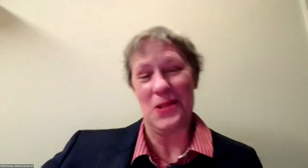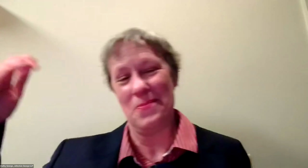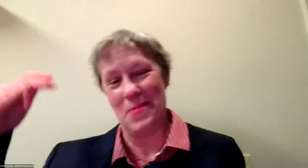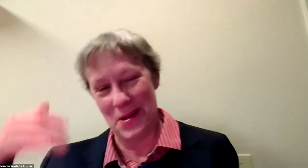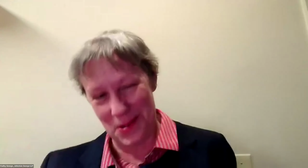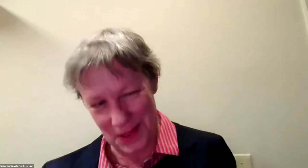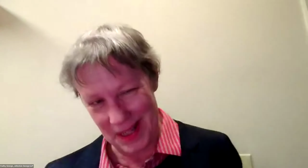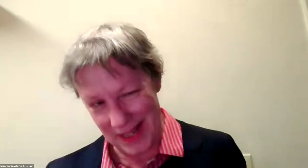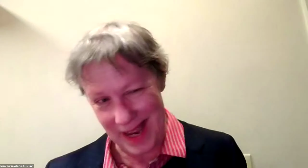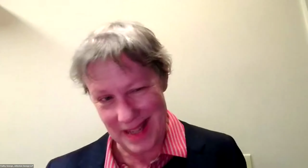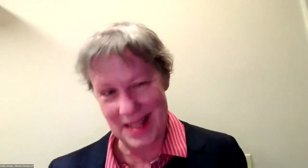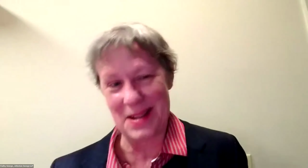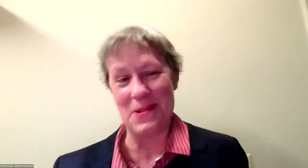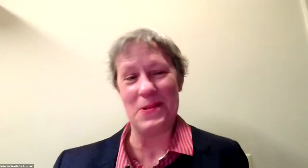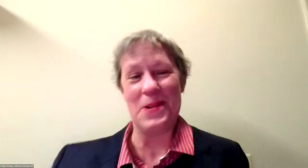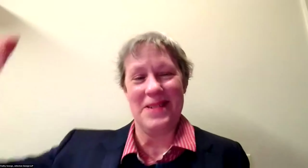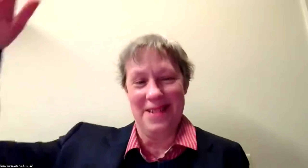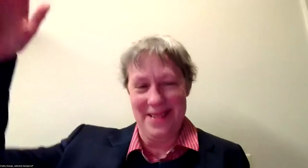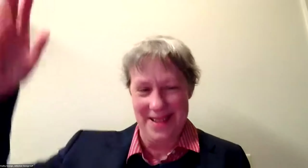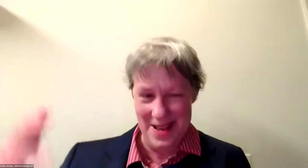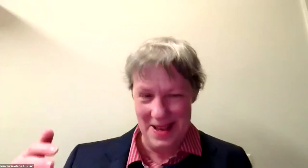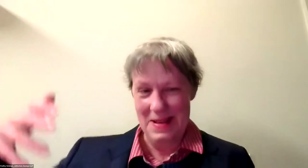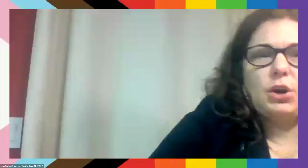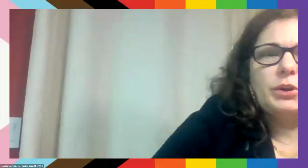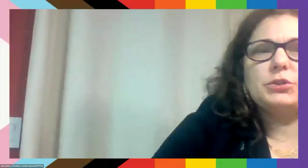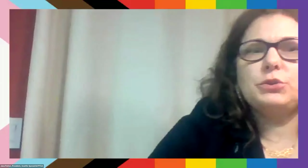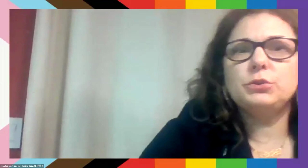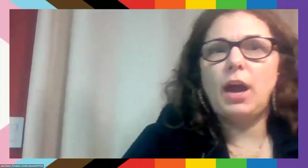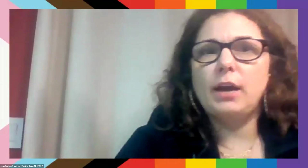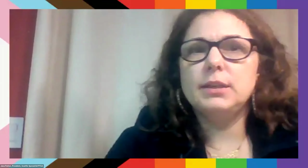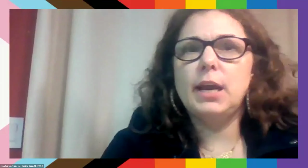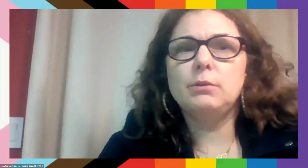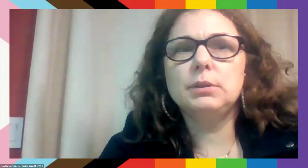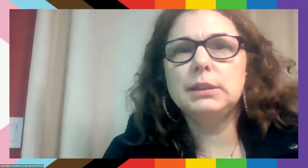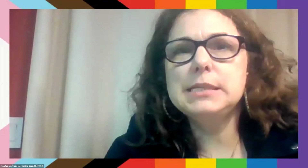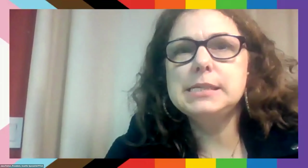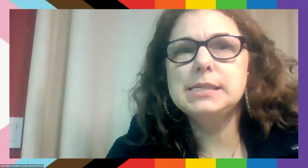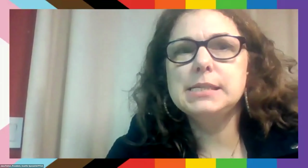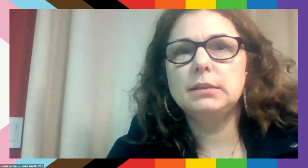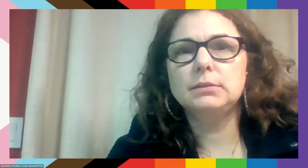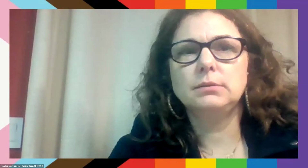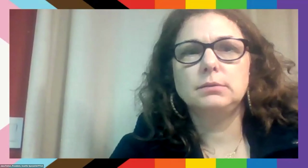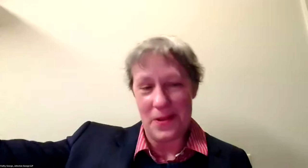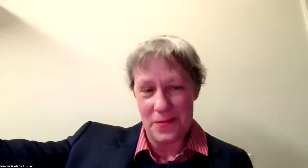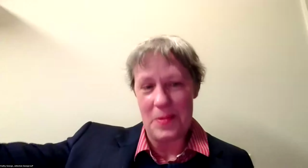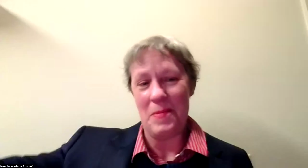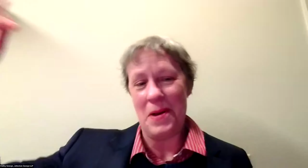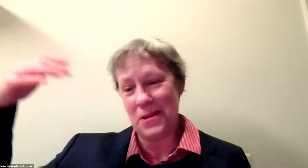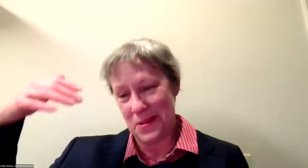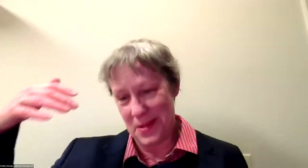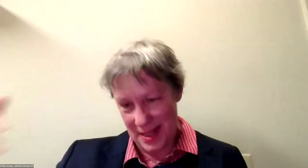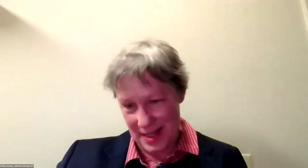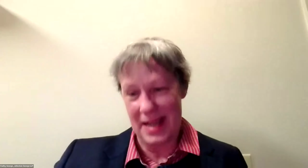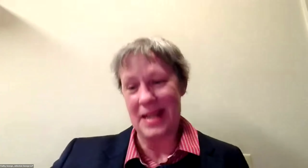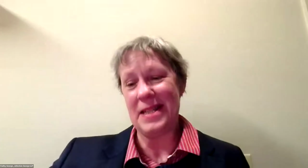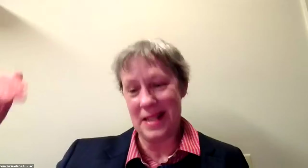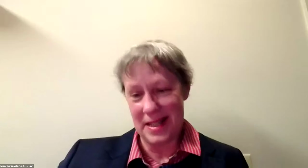that monitors the states. So I was going to and do that's, that now. so the federal government monitors